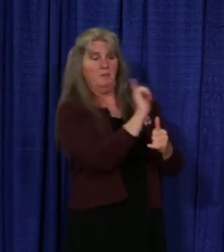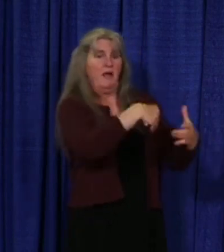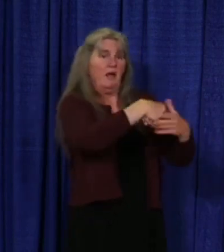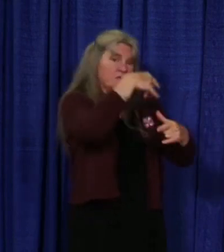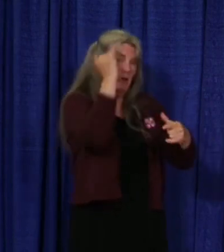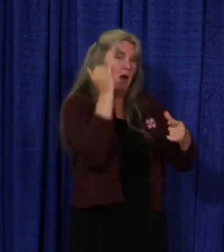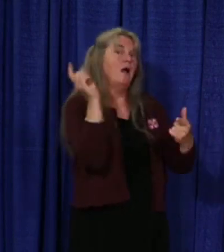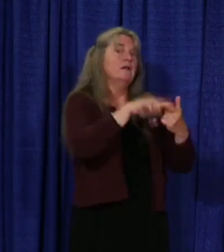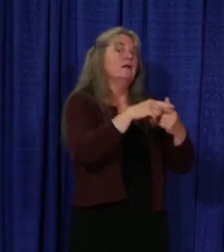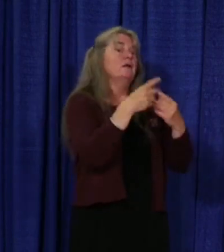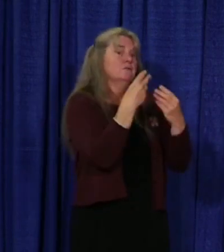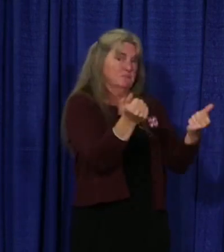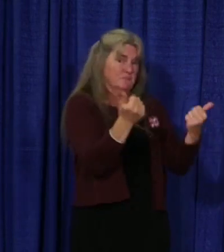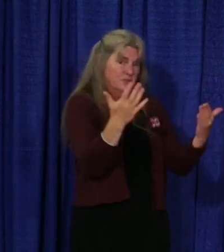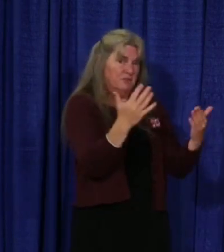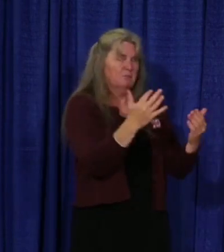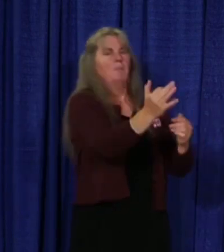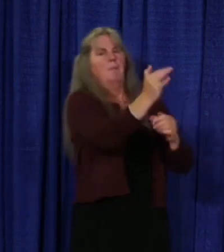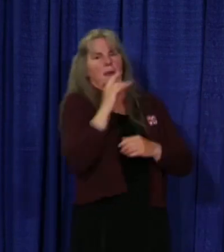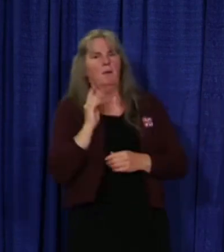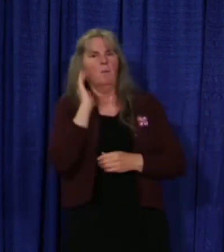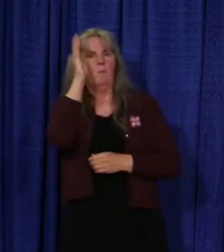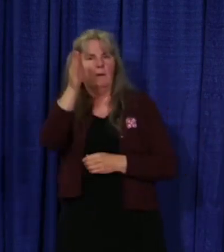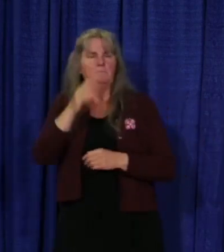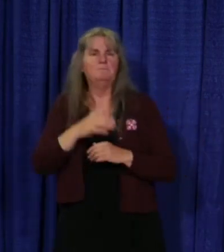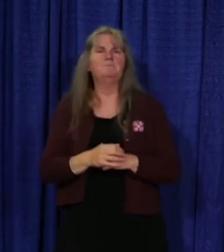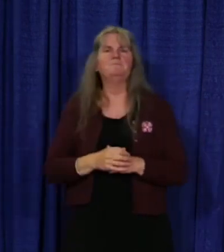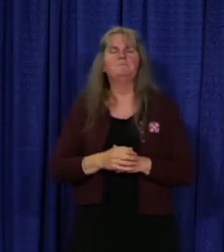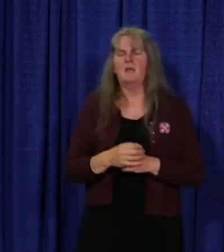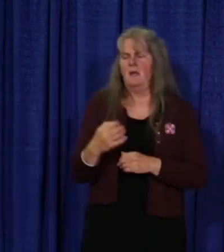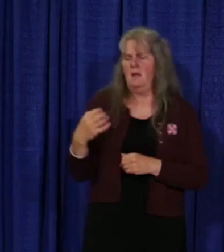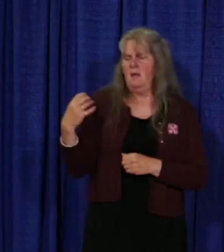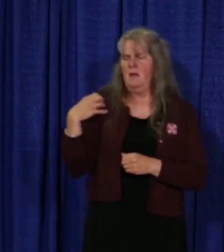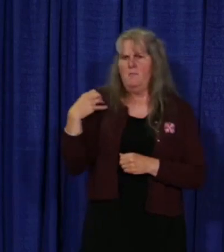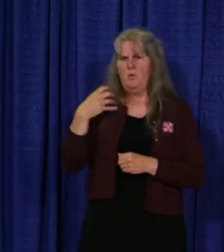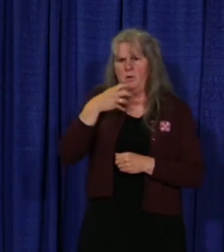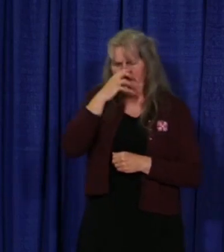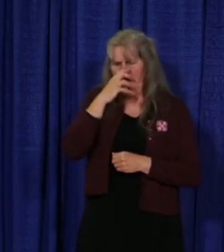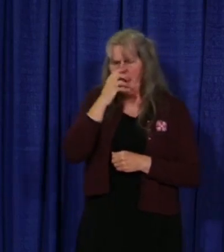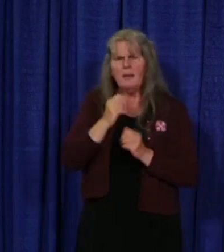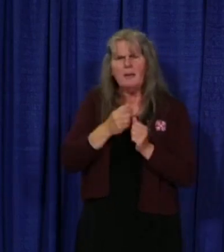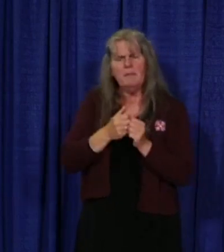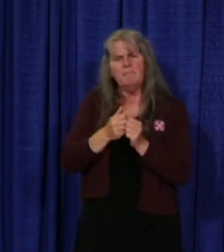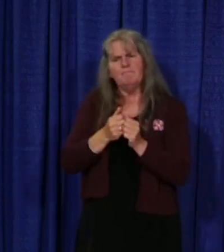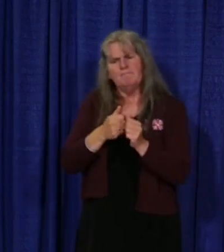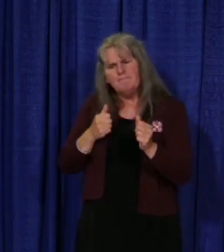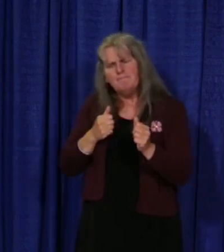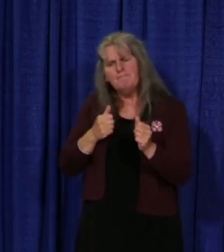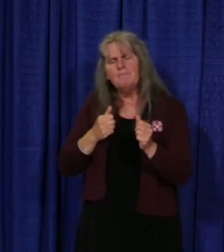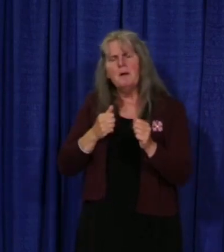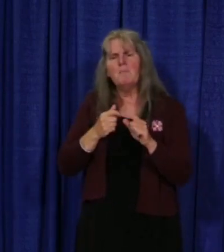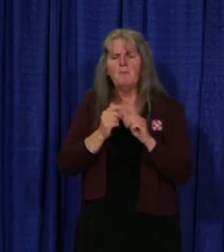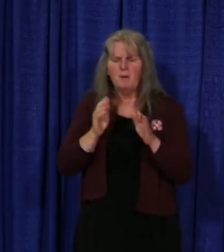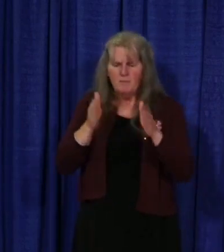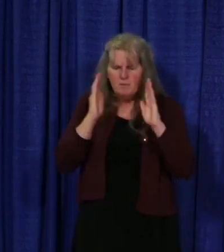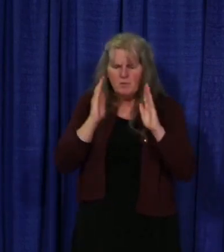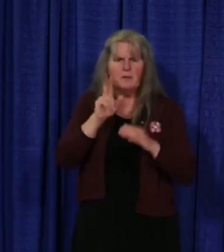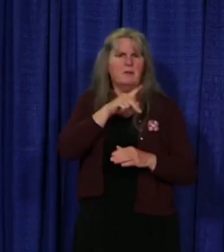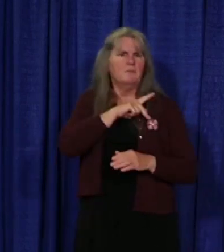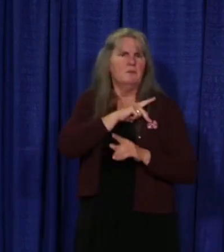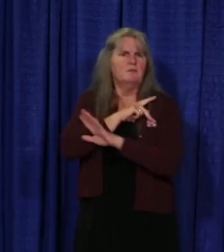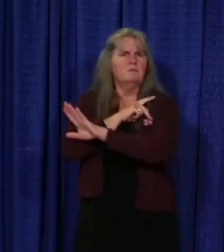As we slowly move away from enforcement, I want to touch a little bit on personal and community